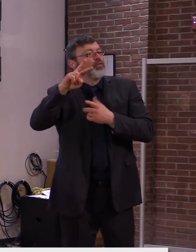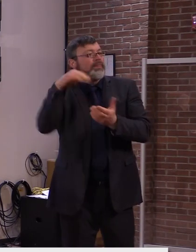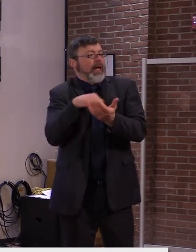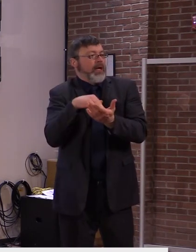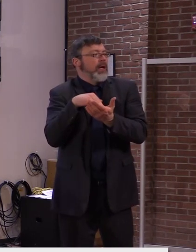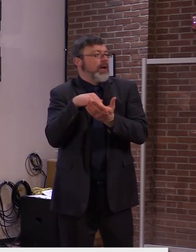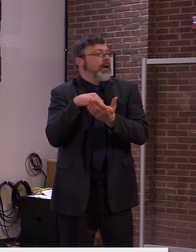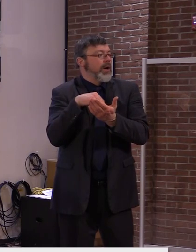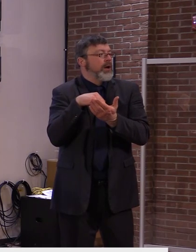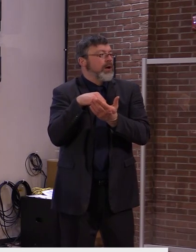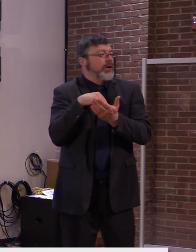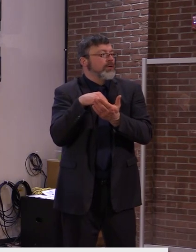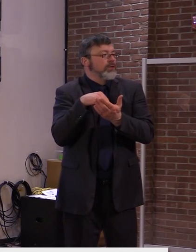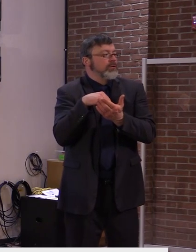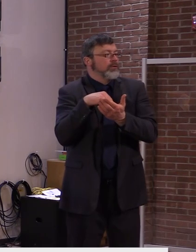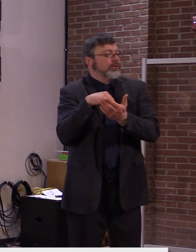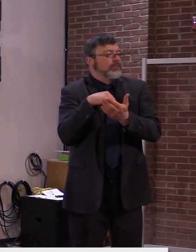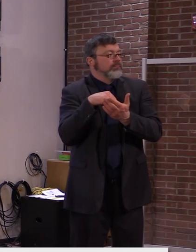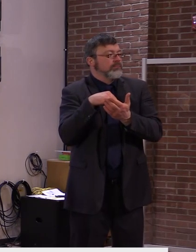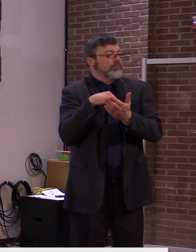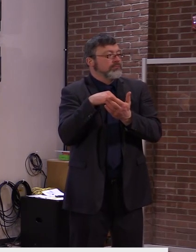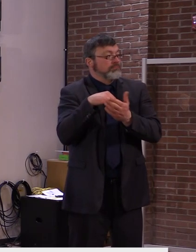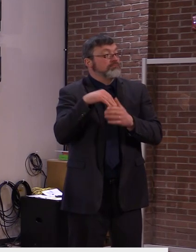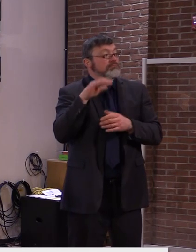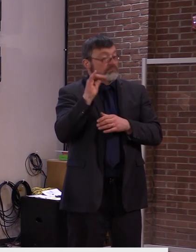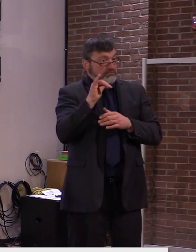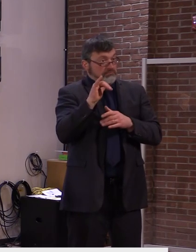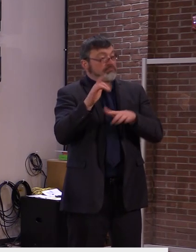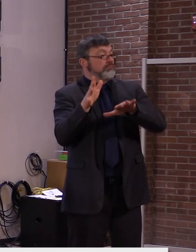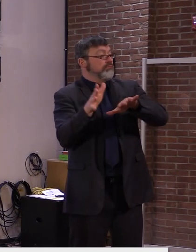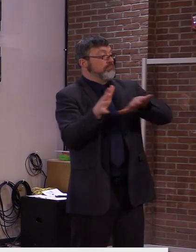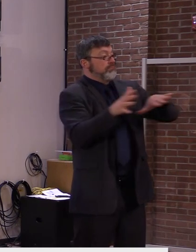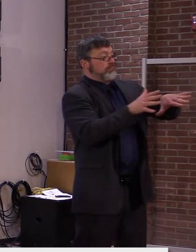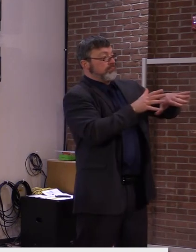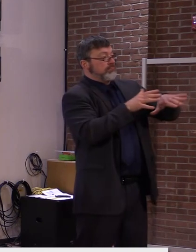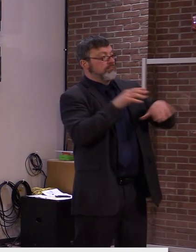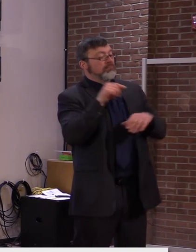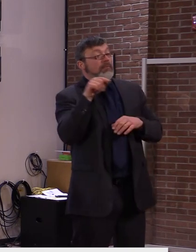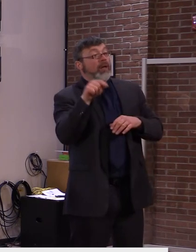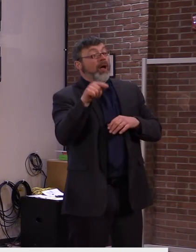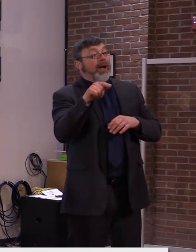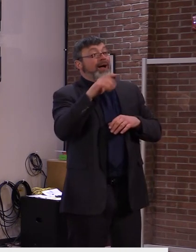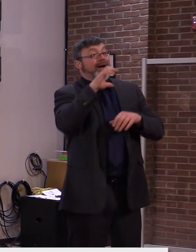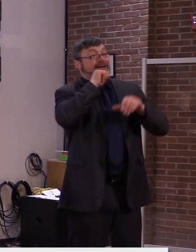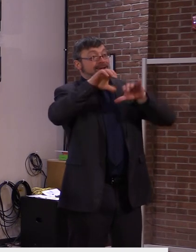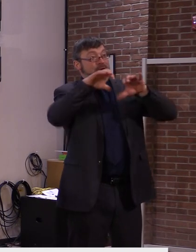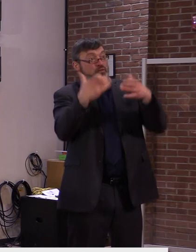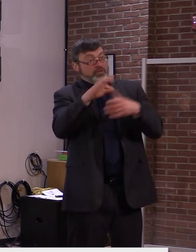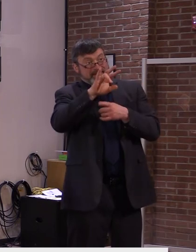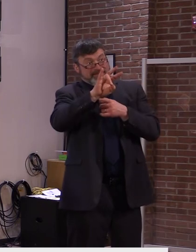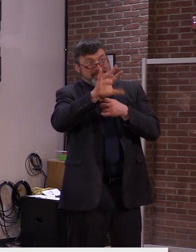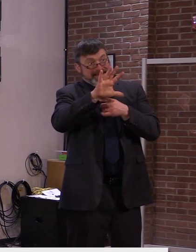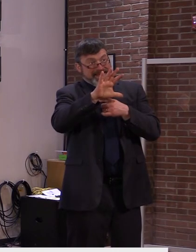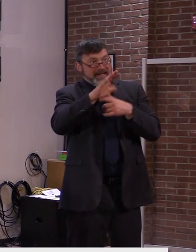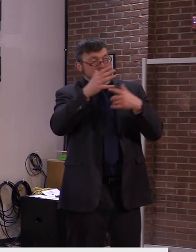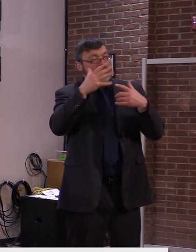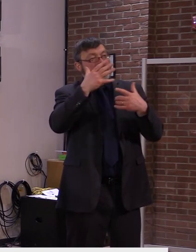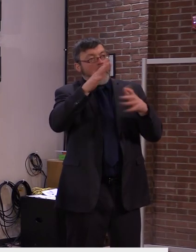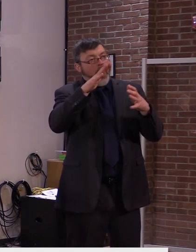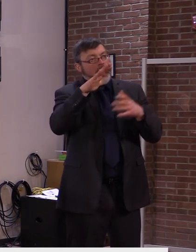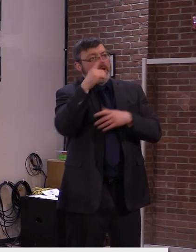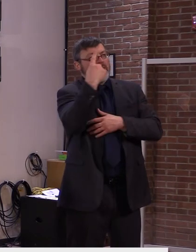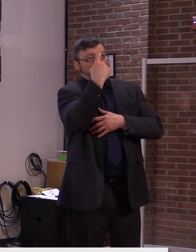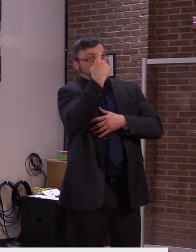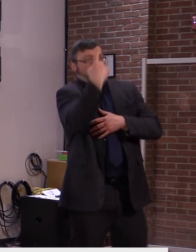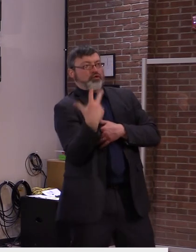as 538 homebound Vermonters, have received their first dose of COVID-19 vaccine. This week, we